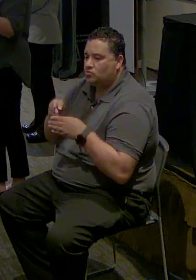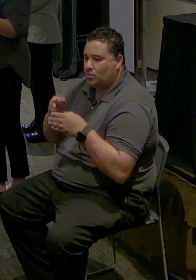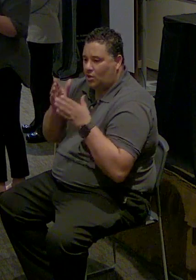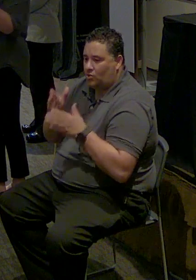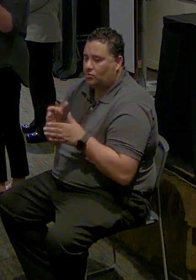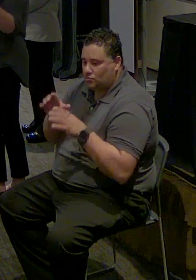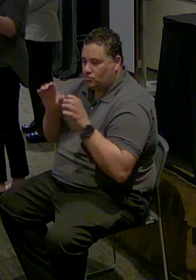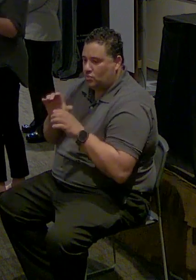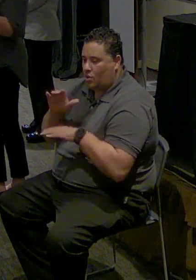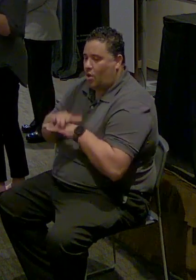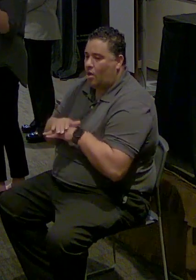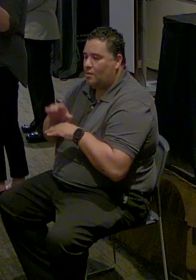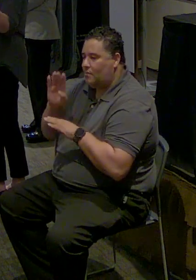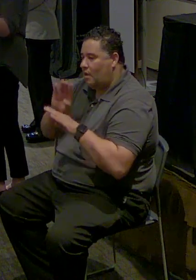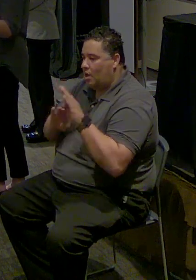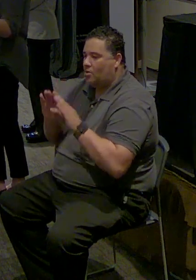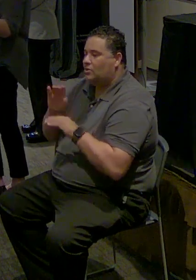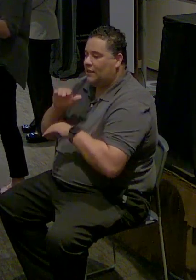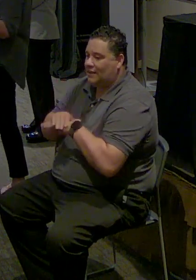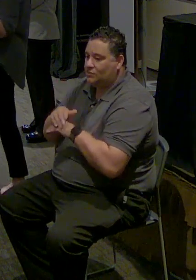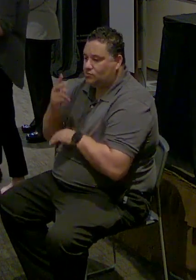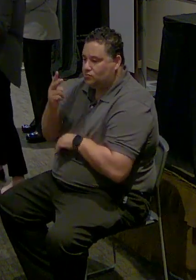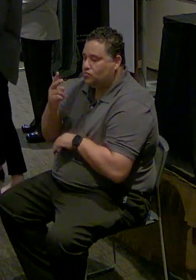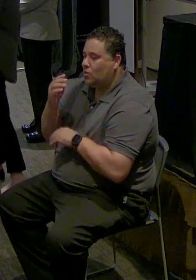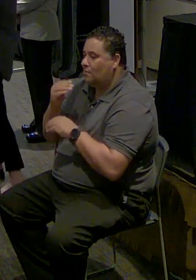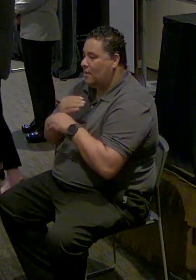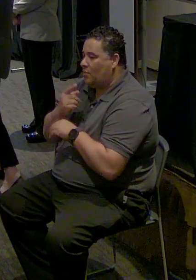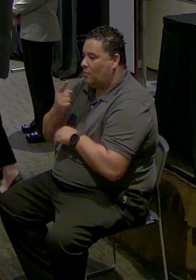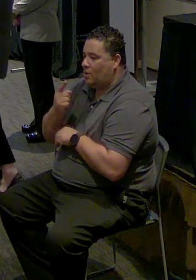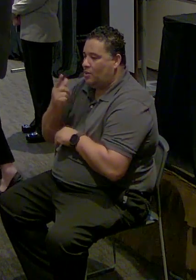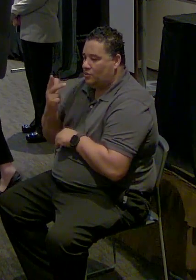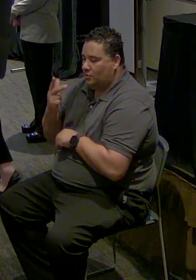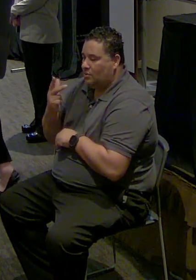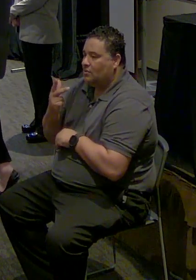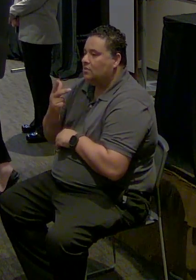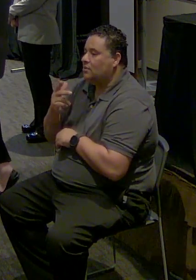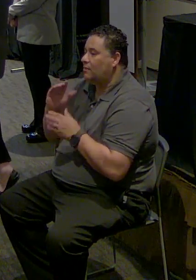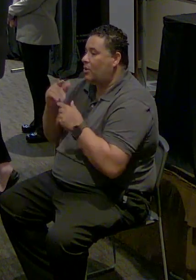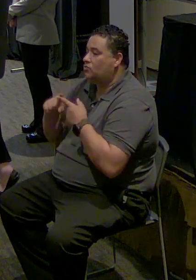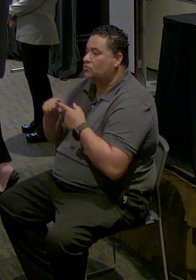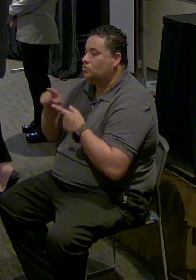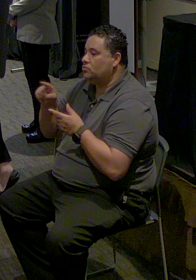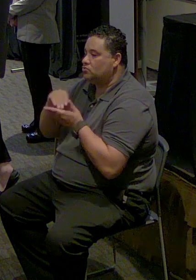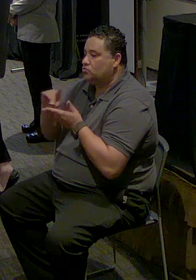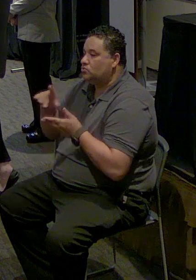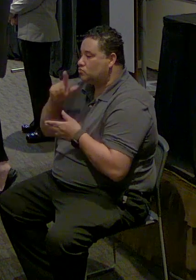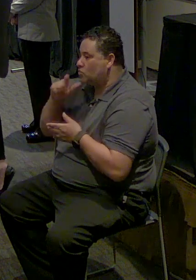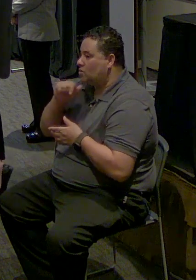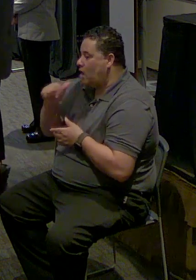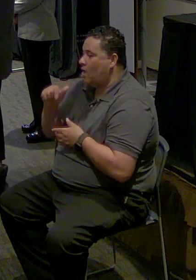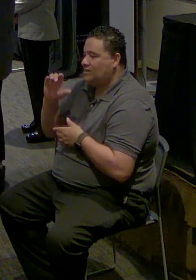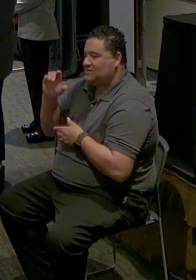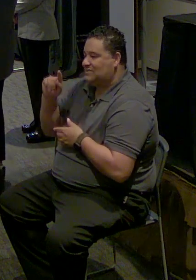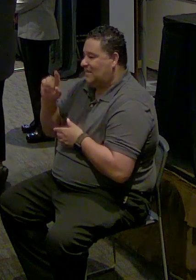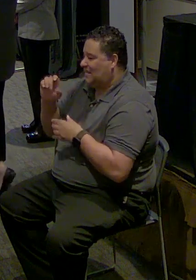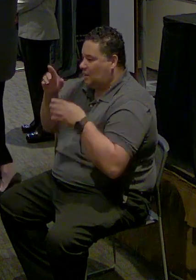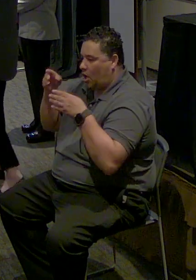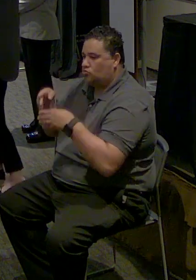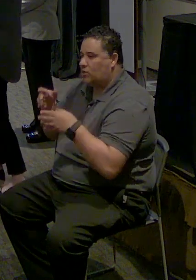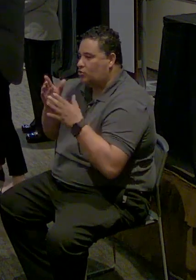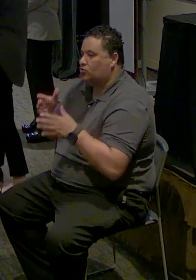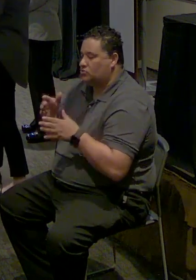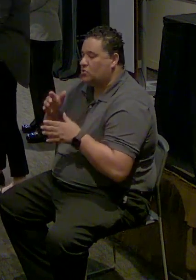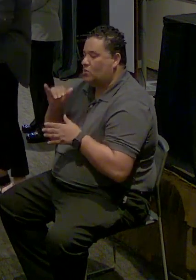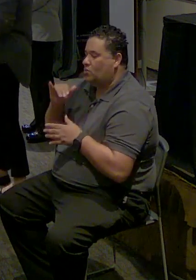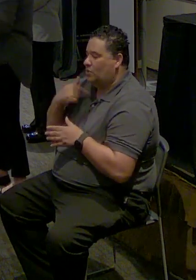on biology or English 2 or math 1 or 3 as compared to students who aren't CTE concentrators. So we